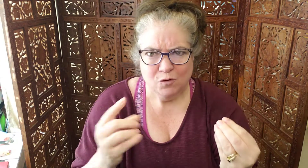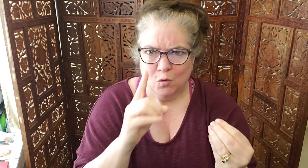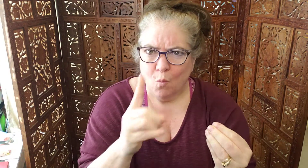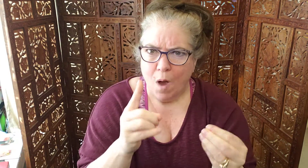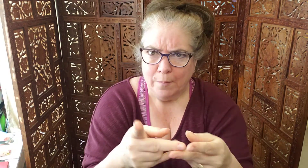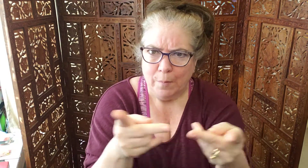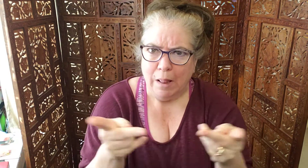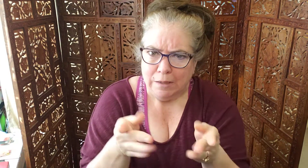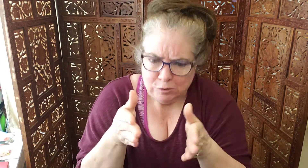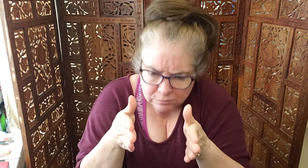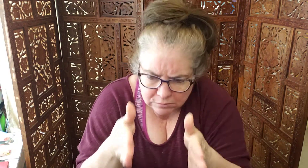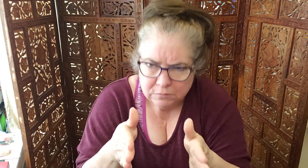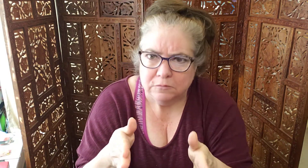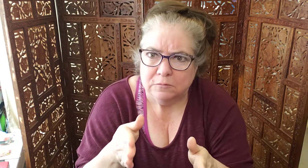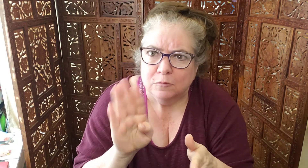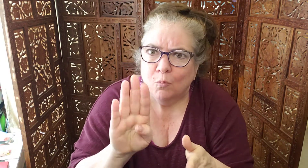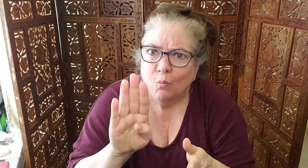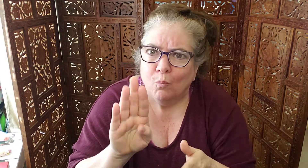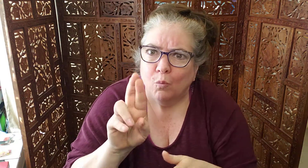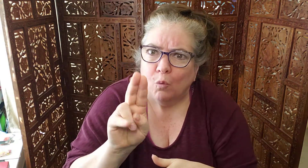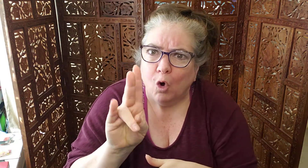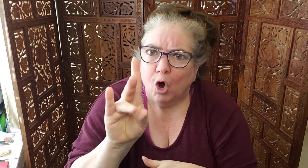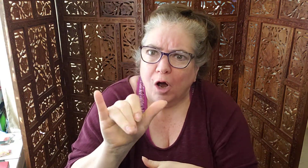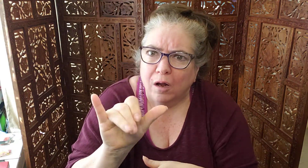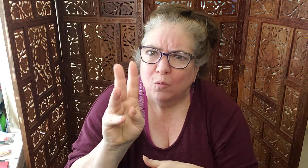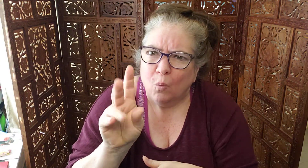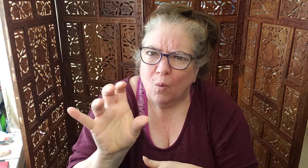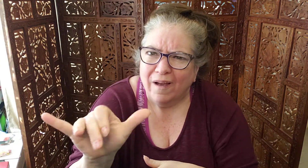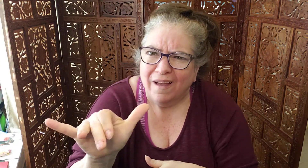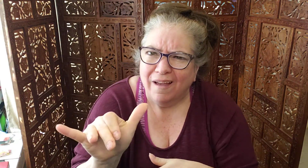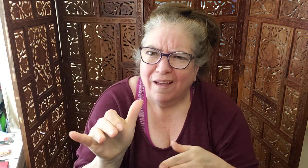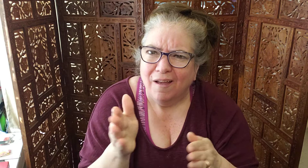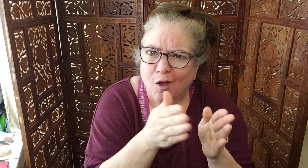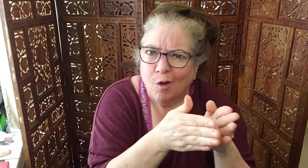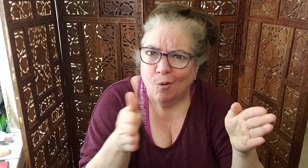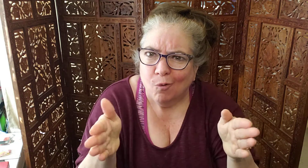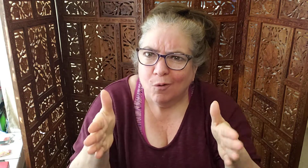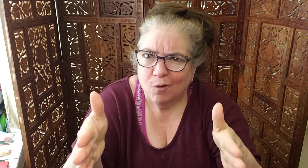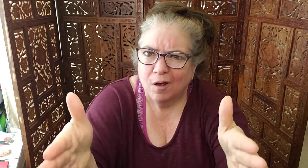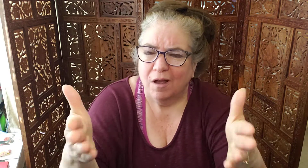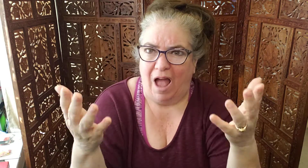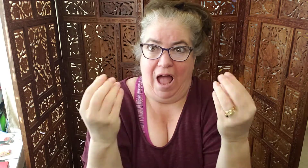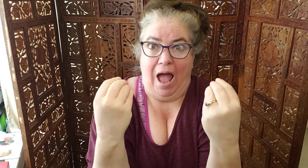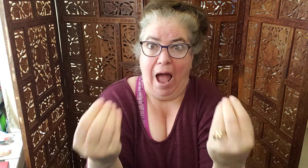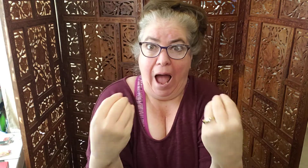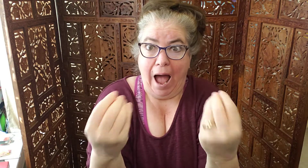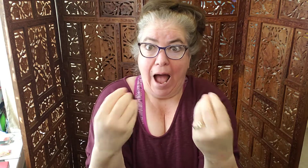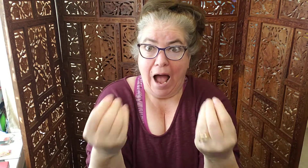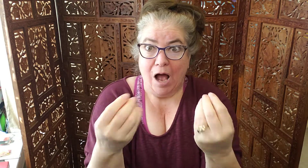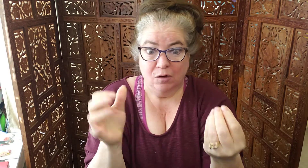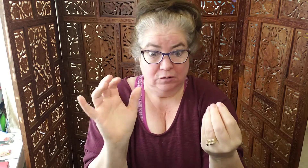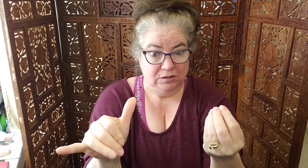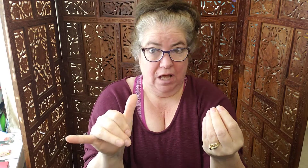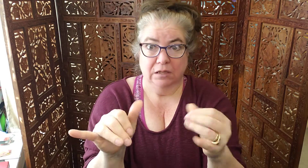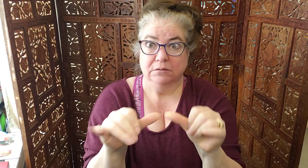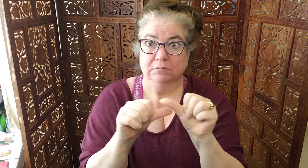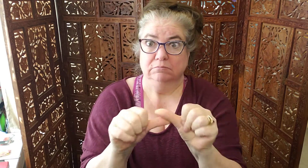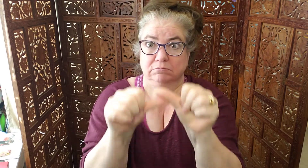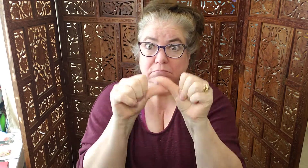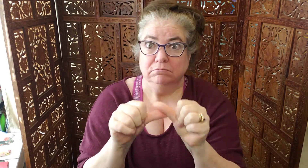a cultural crossroads for an entire nation. How does it still remain the goal or